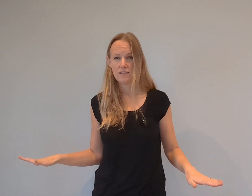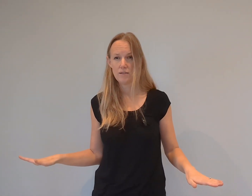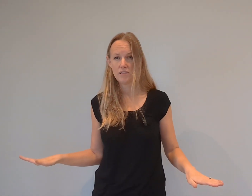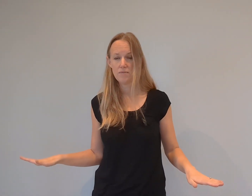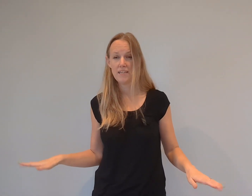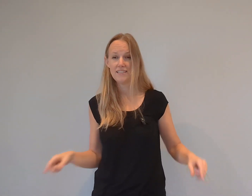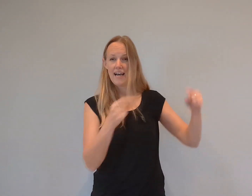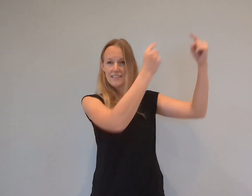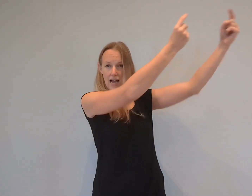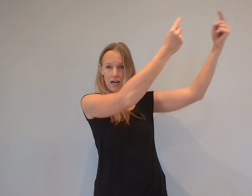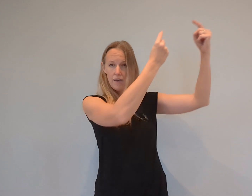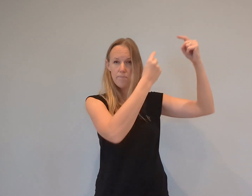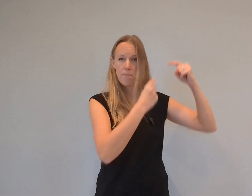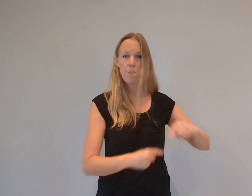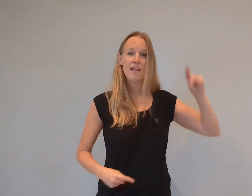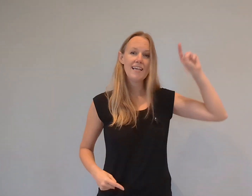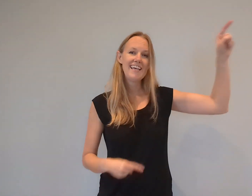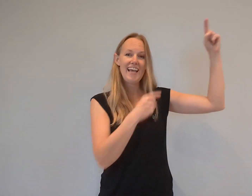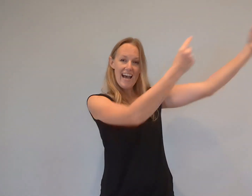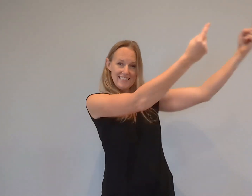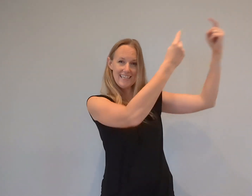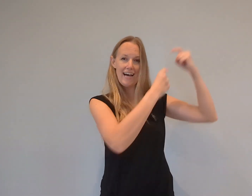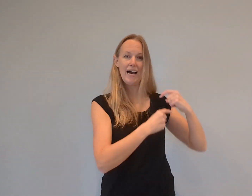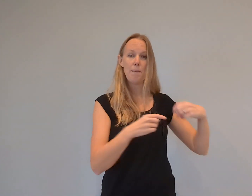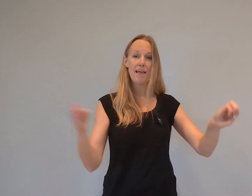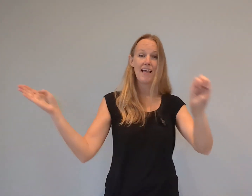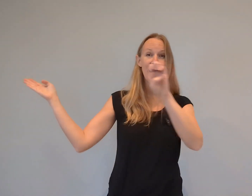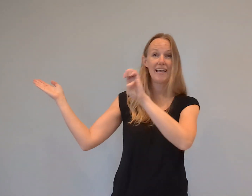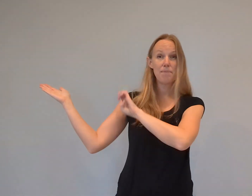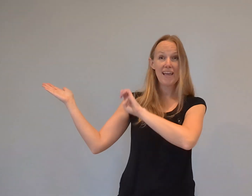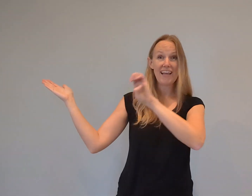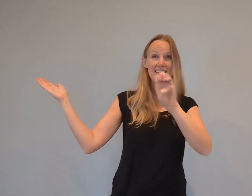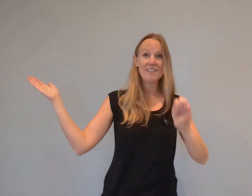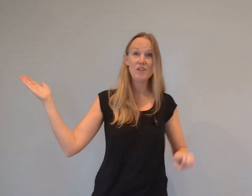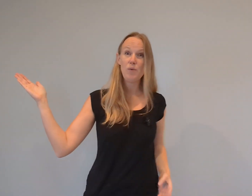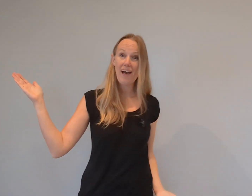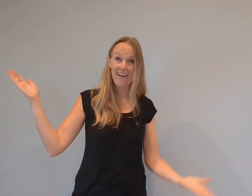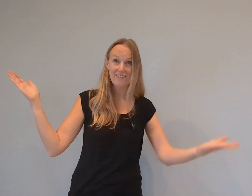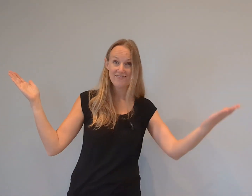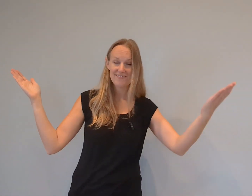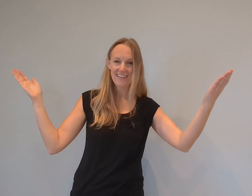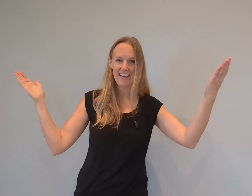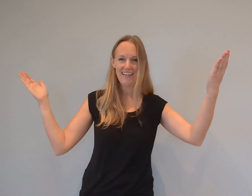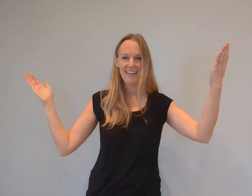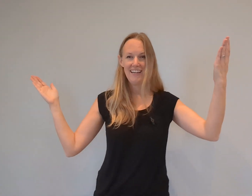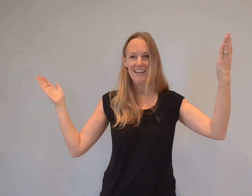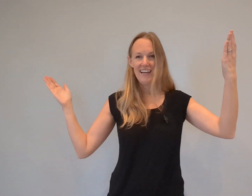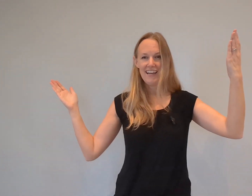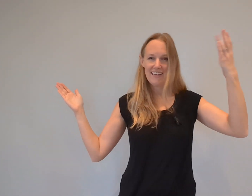the Prince of Peace has come. He has come, Emmanuel. Okay? And then it